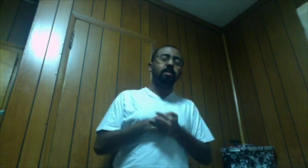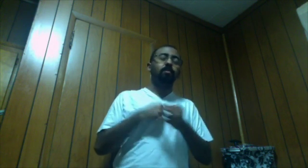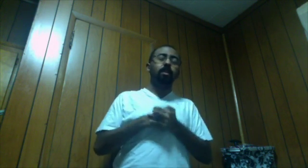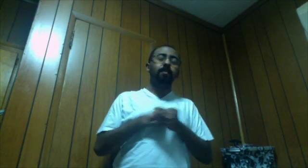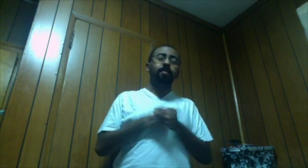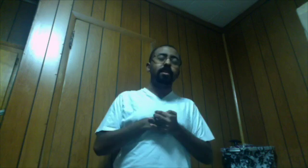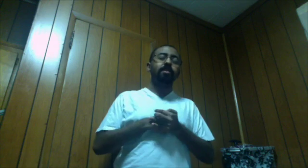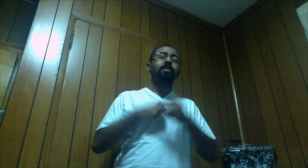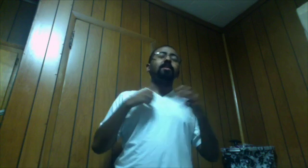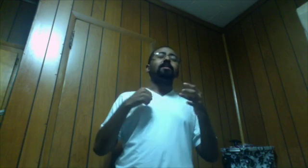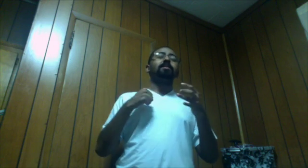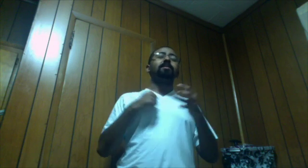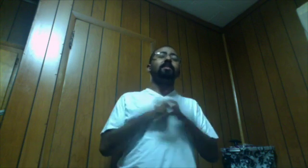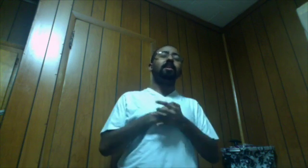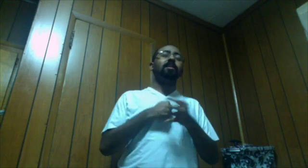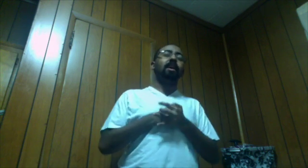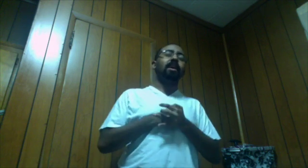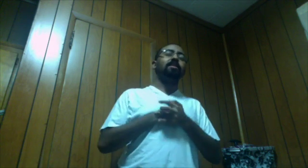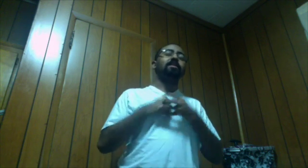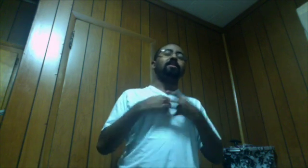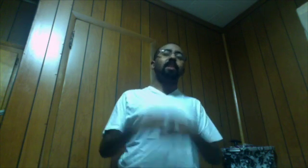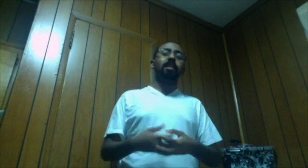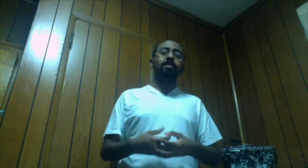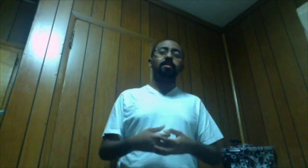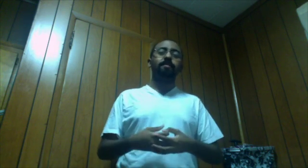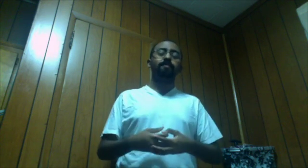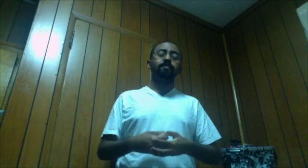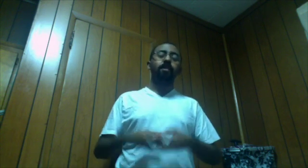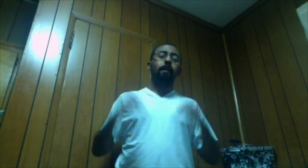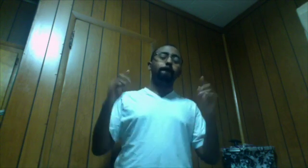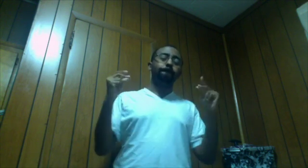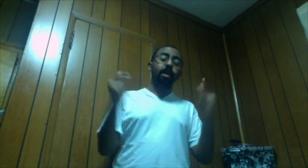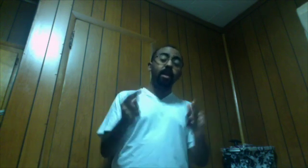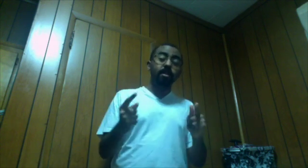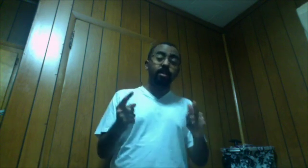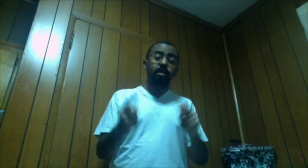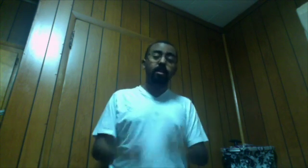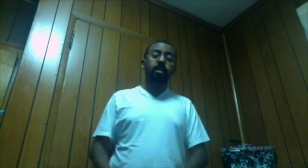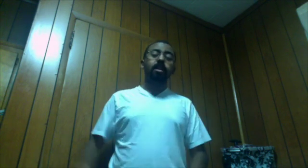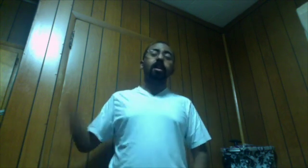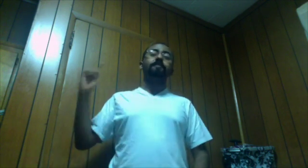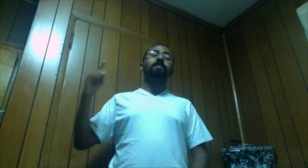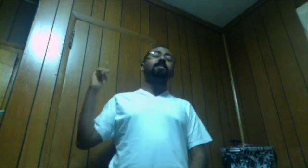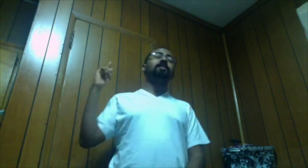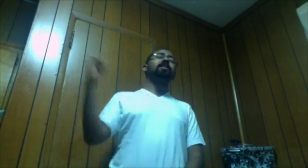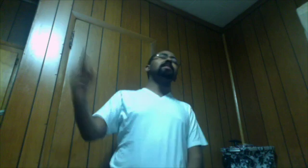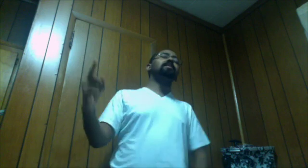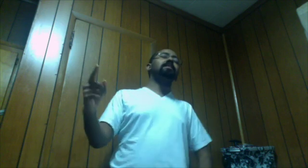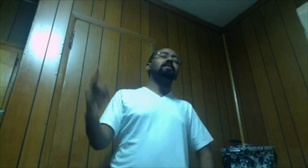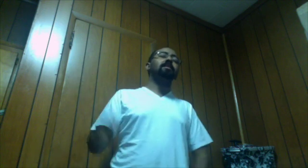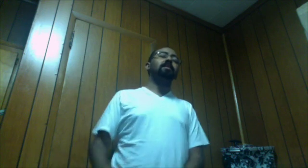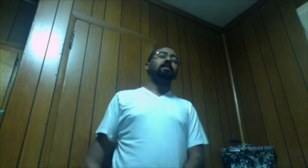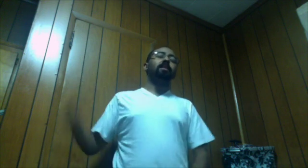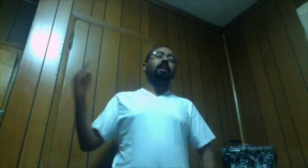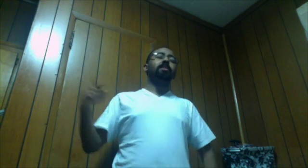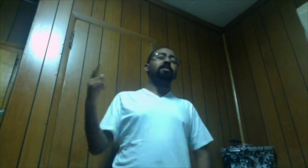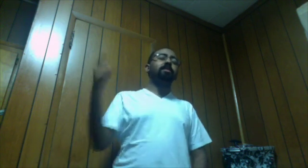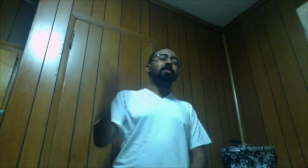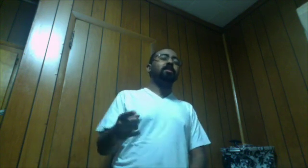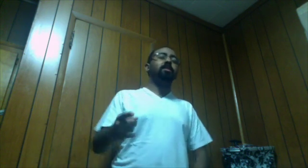One Piece did not count. But if the season aired this year,